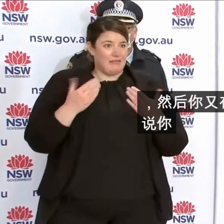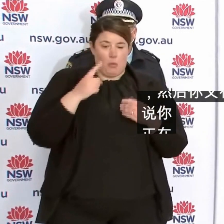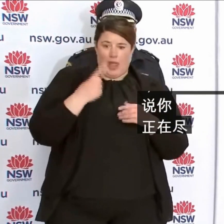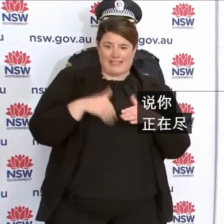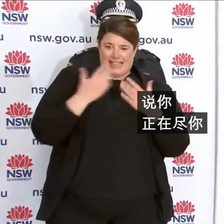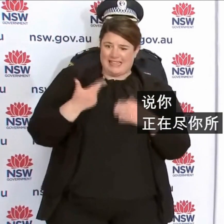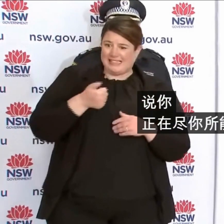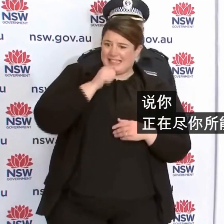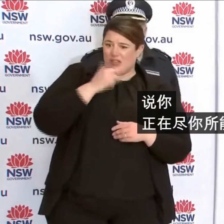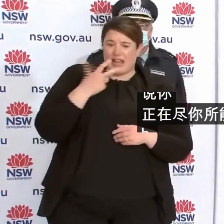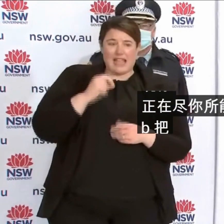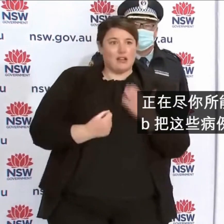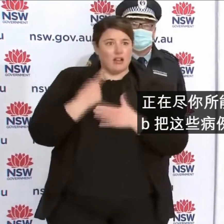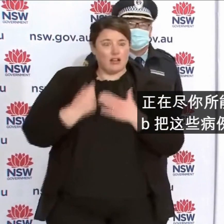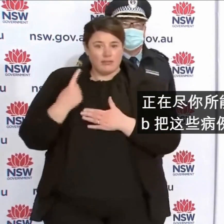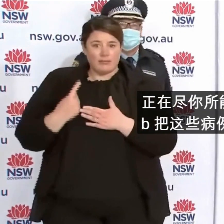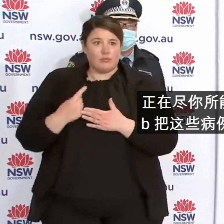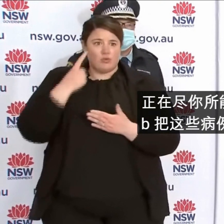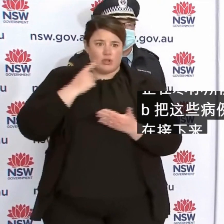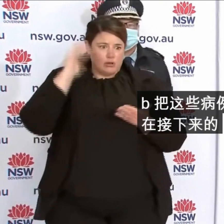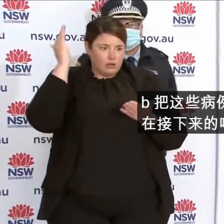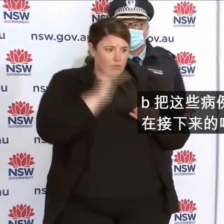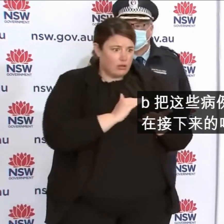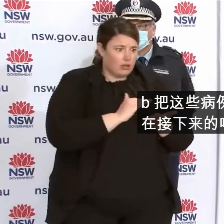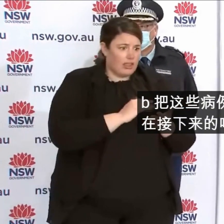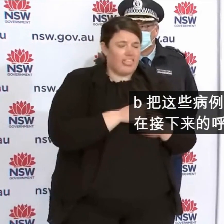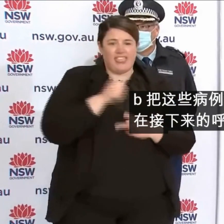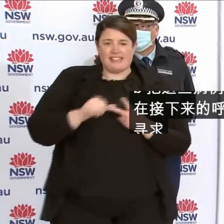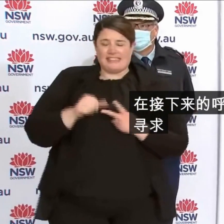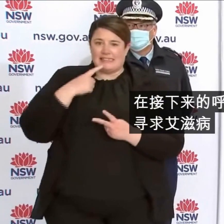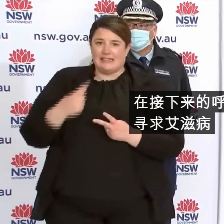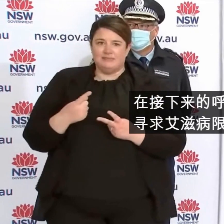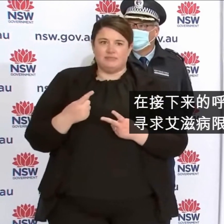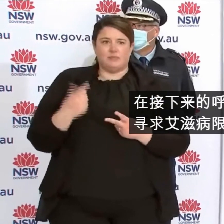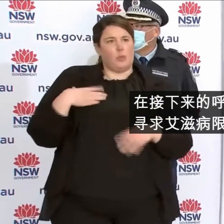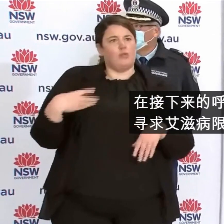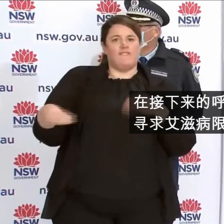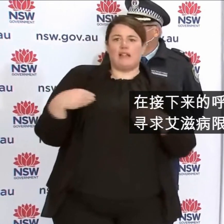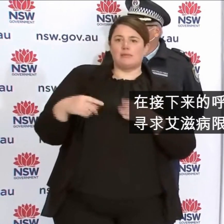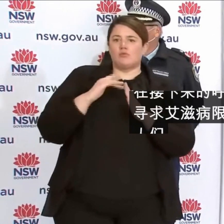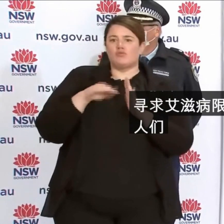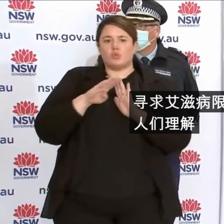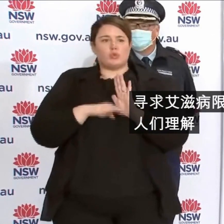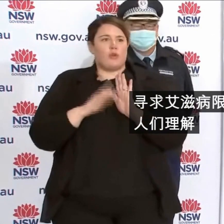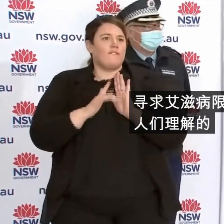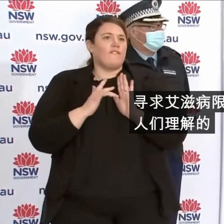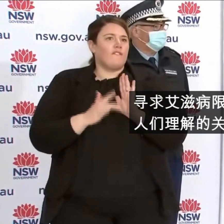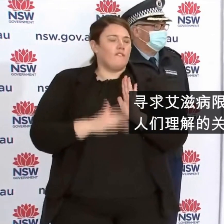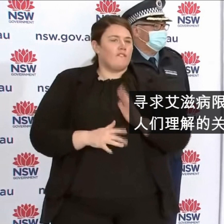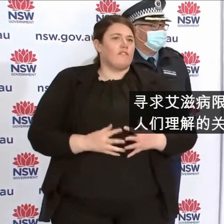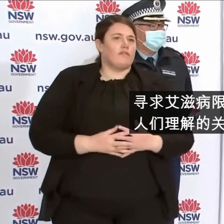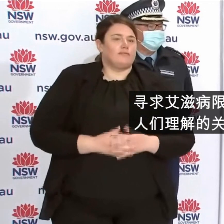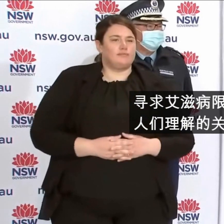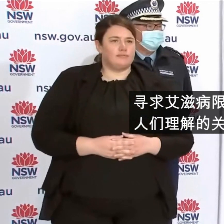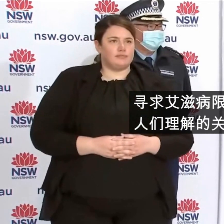are looking to do everything you can to bring those case numbers down, and then in the next breath say that you are looking to ease restrictions? No, I think the key message